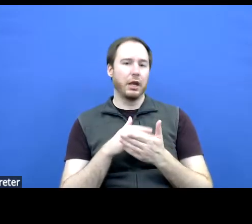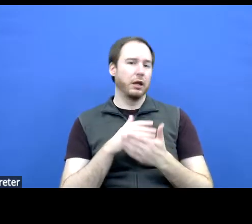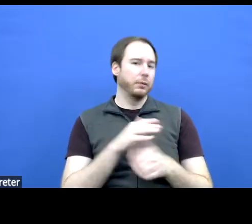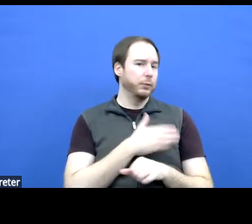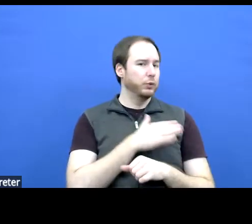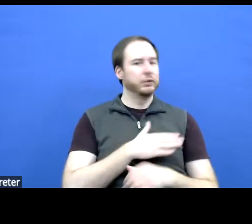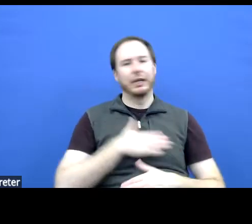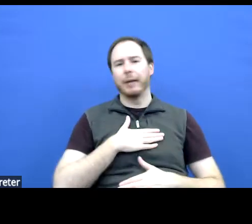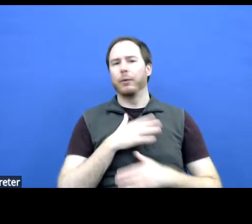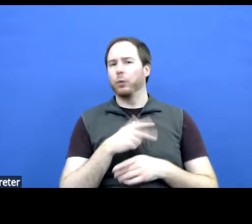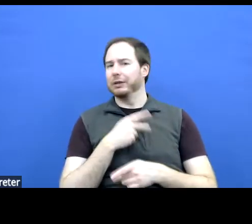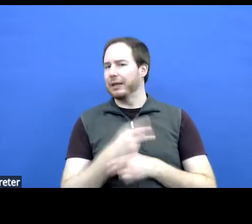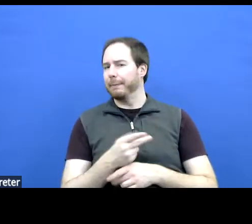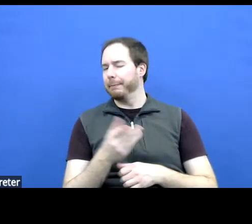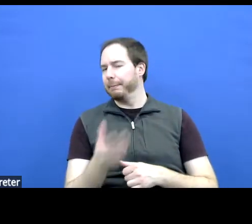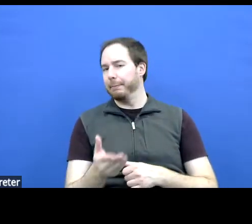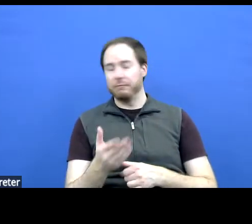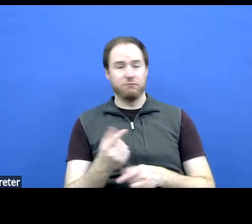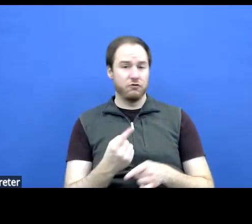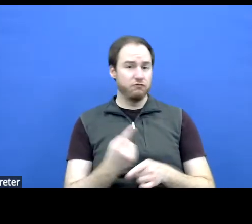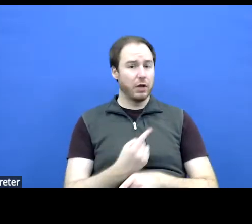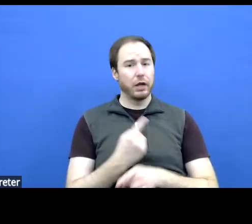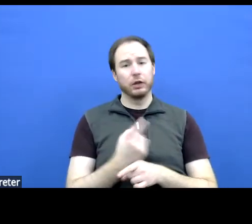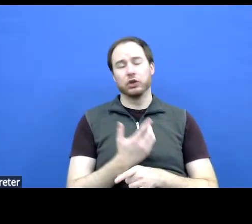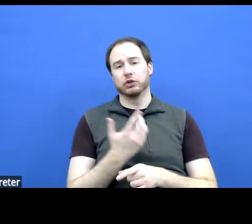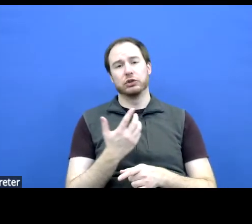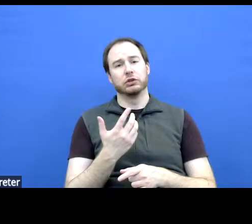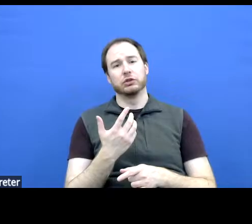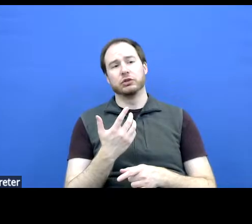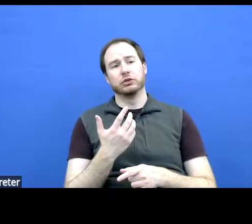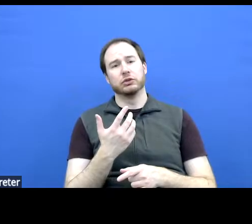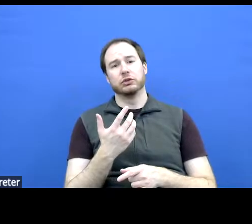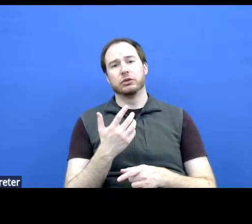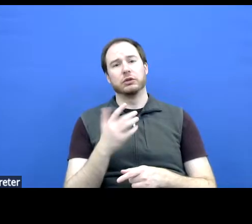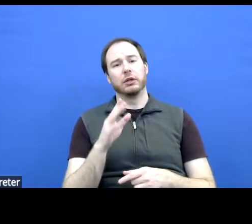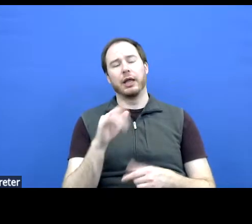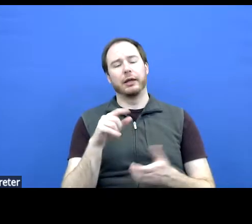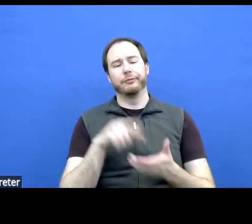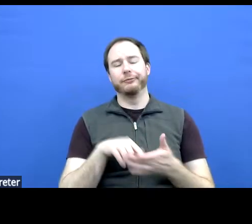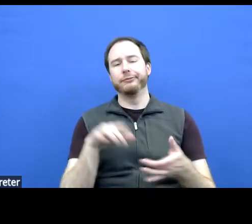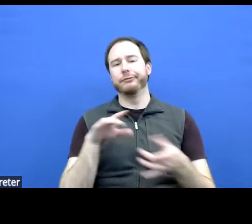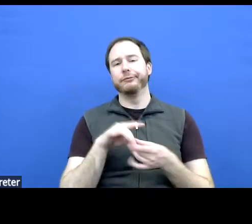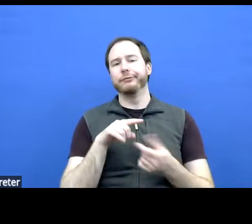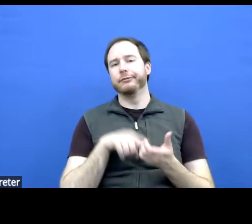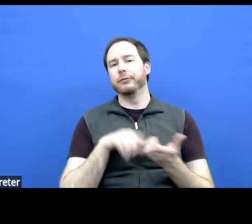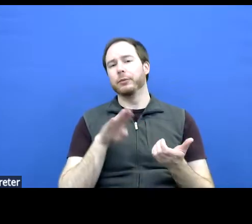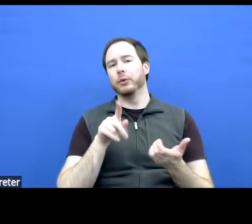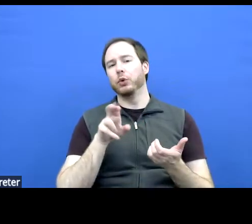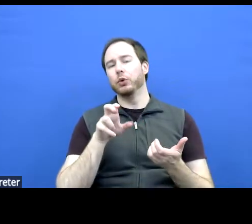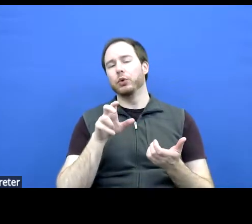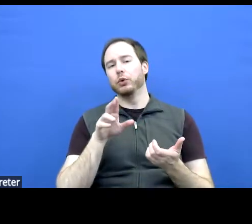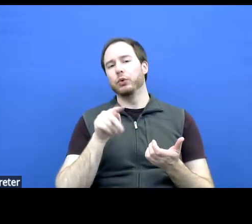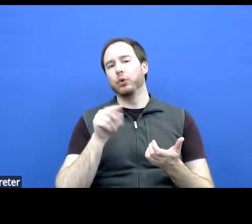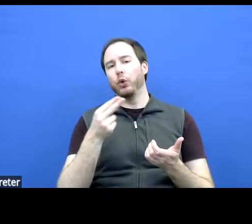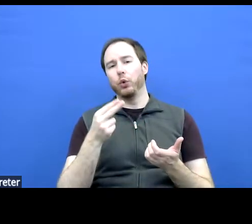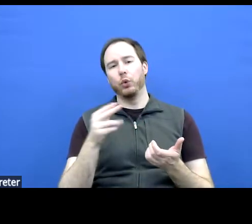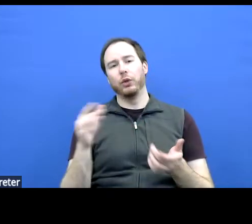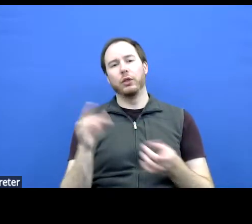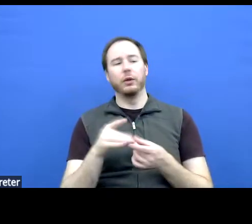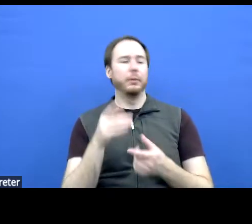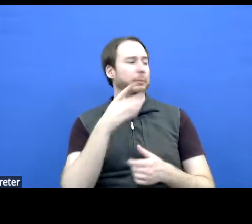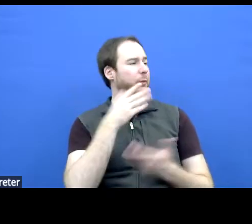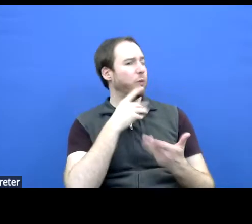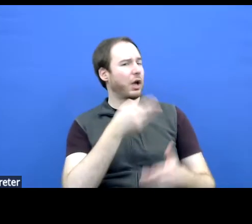kind of entertainment are you doing? Just regular playing Bluetooth stuff? Do you have a band there? What do you think? Bluetooth, maybe a